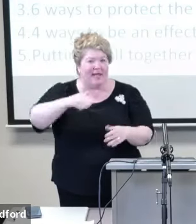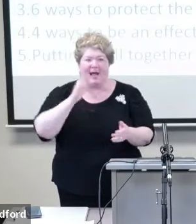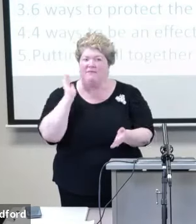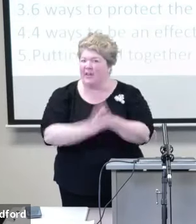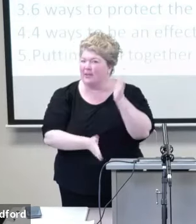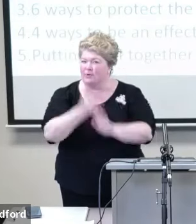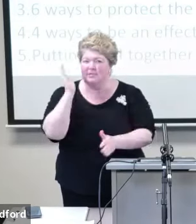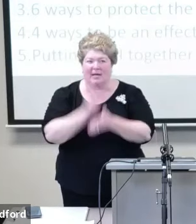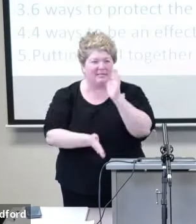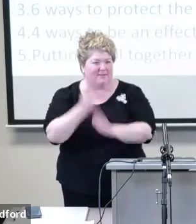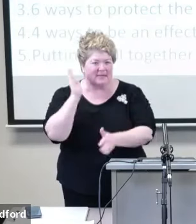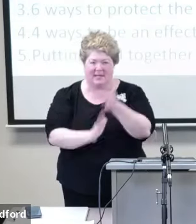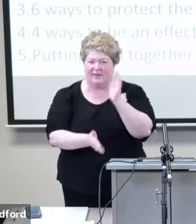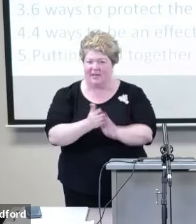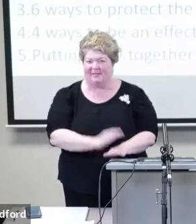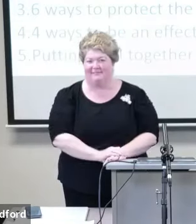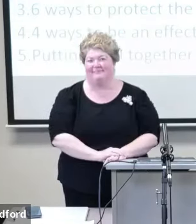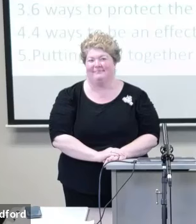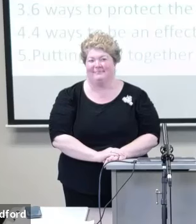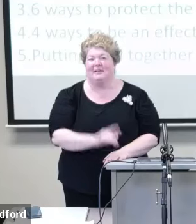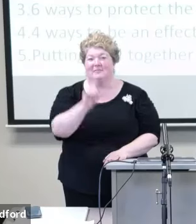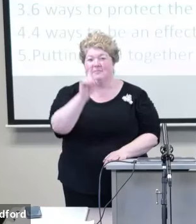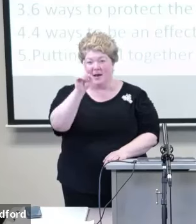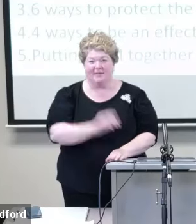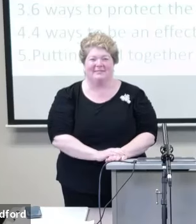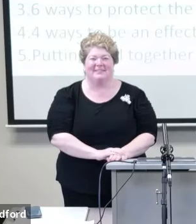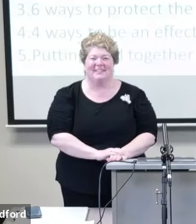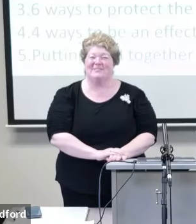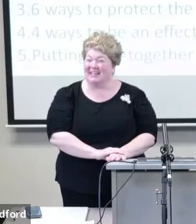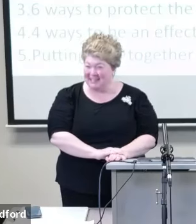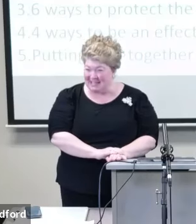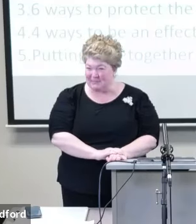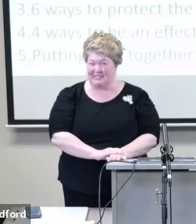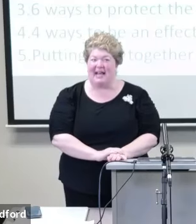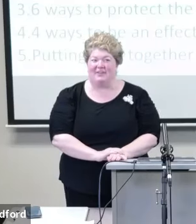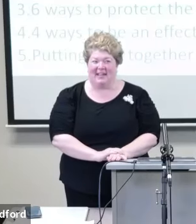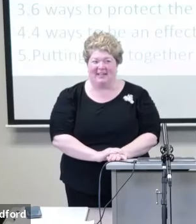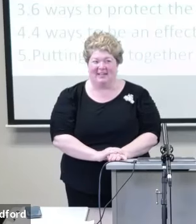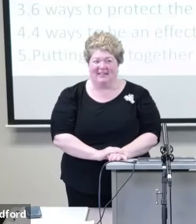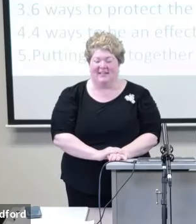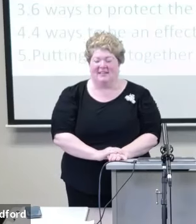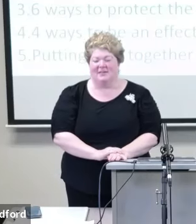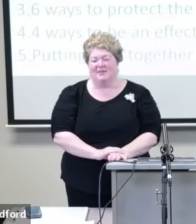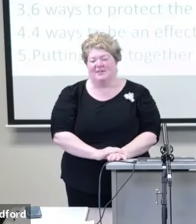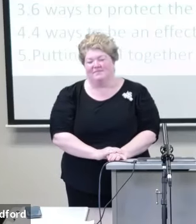saturday i'm very productive that entire day but if i get up on saturday